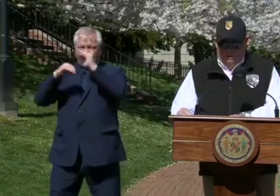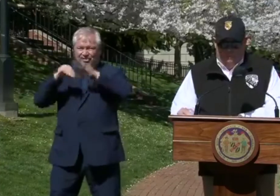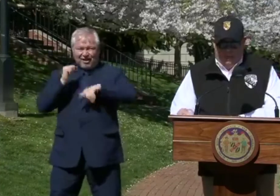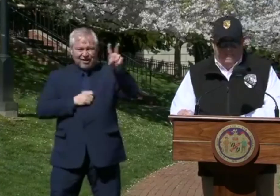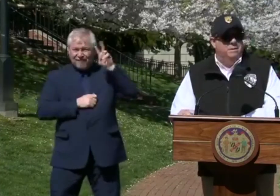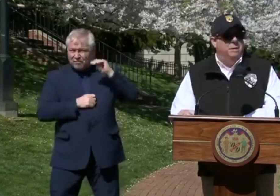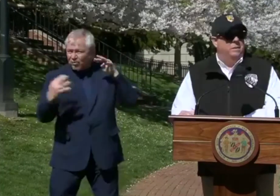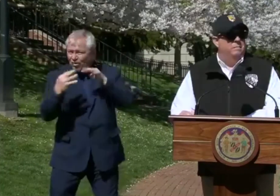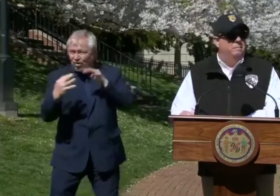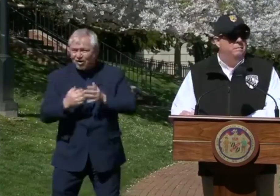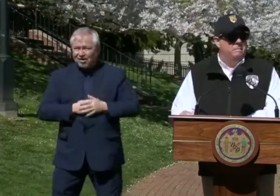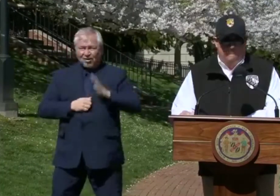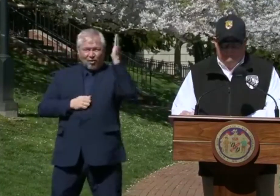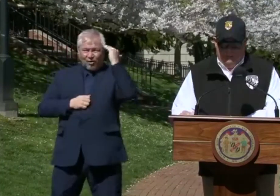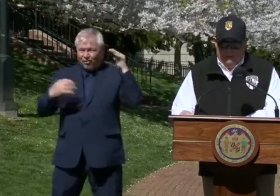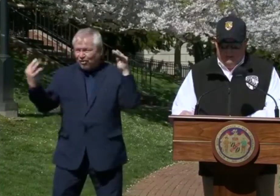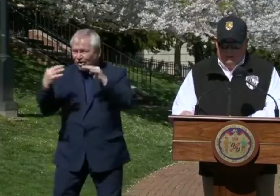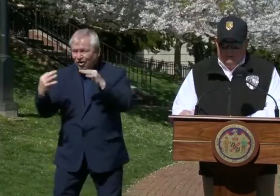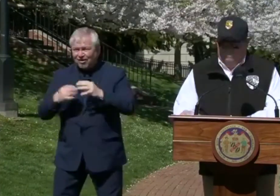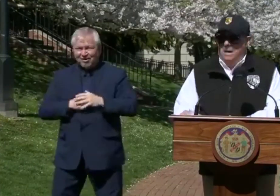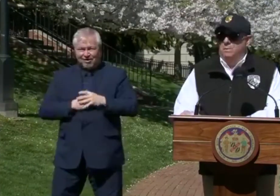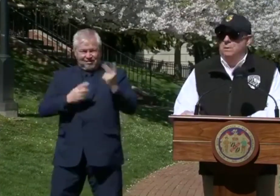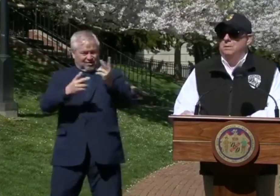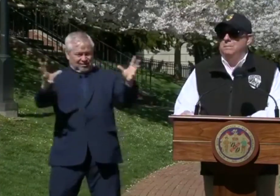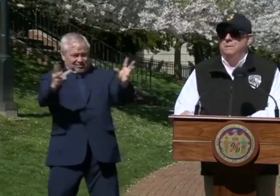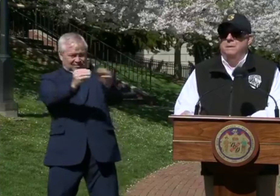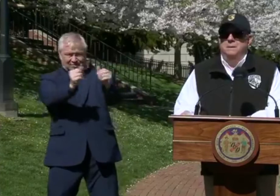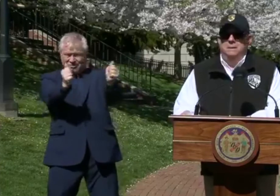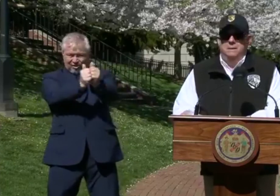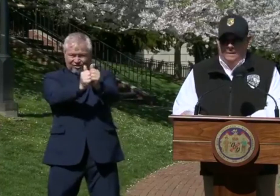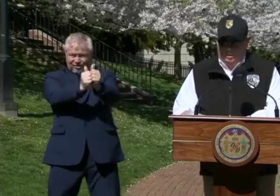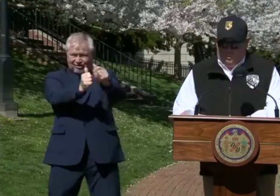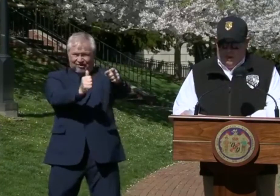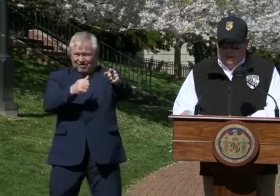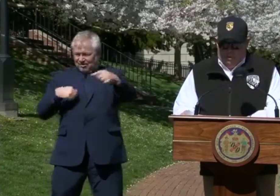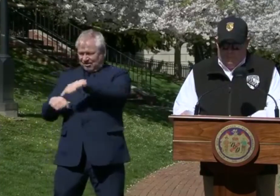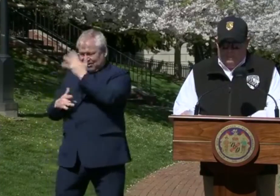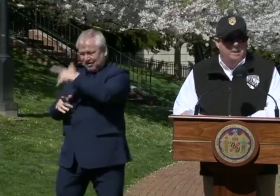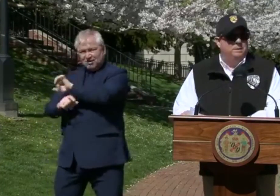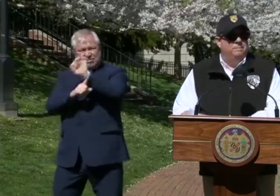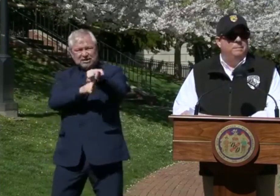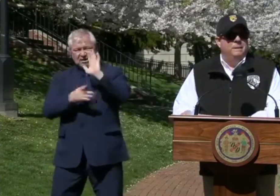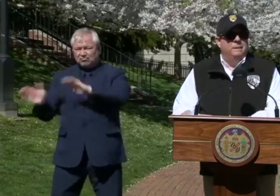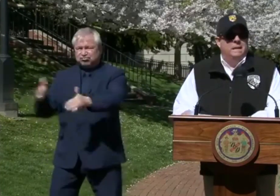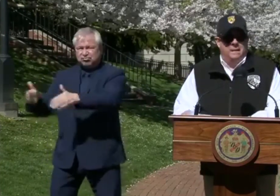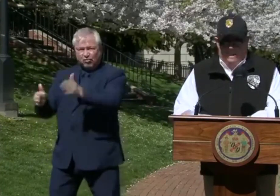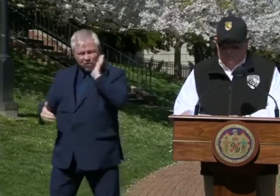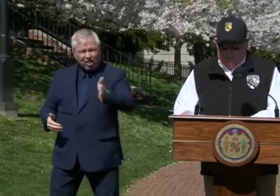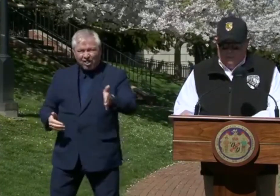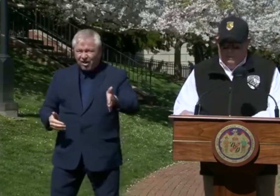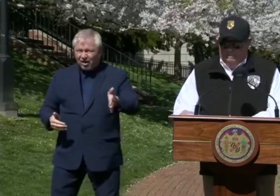War added together. This virus is spreading rapidly